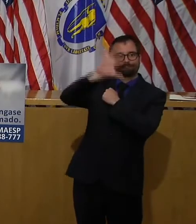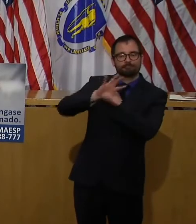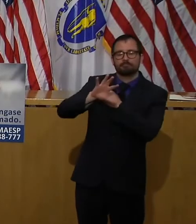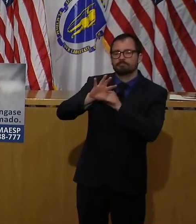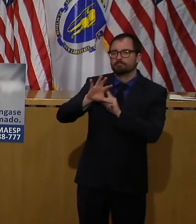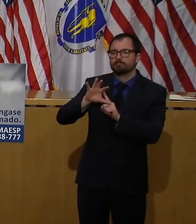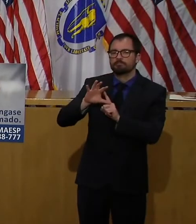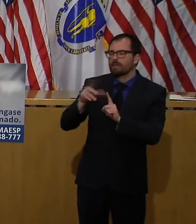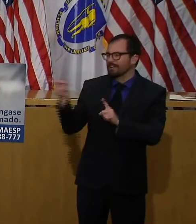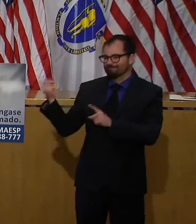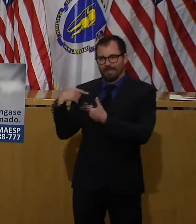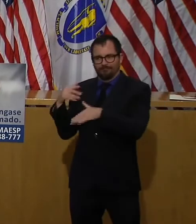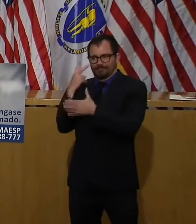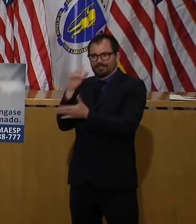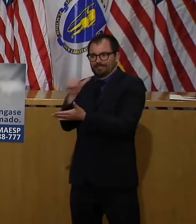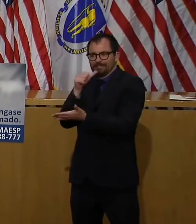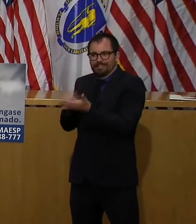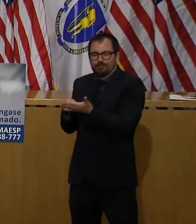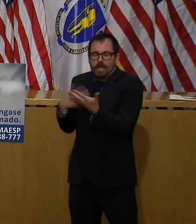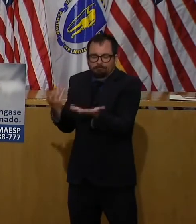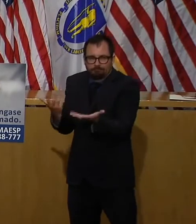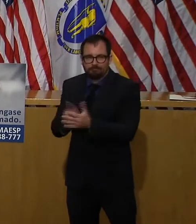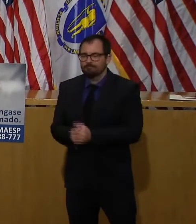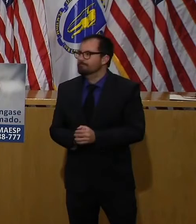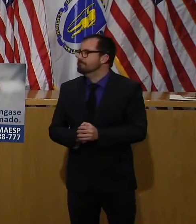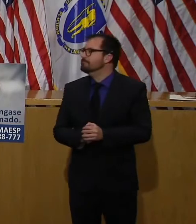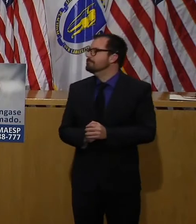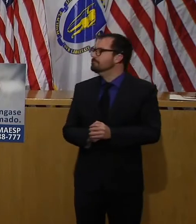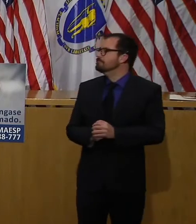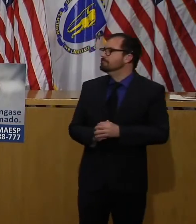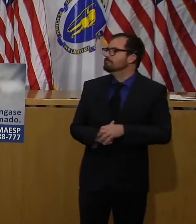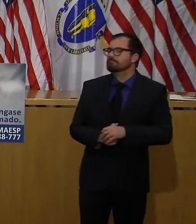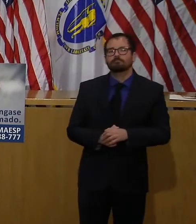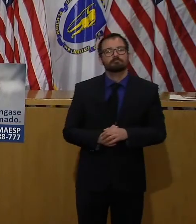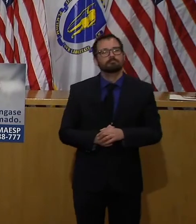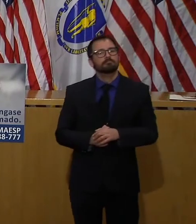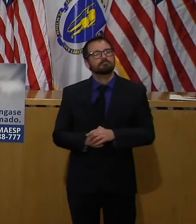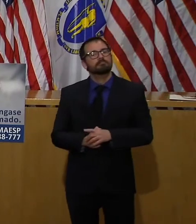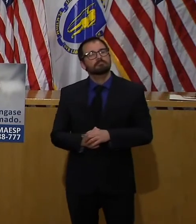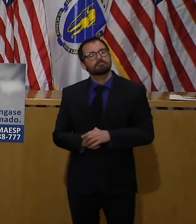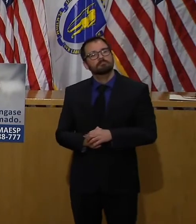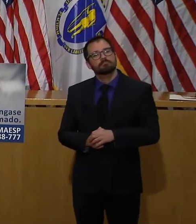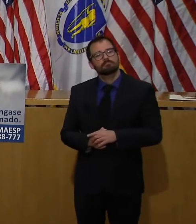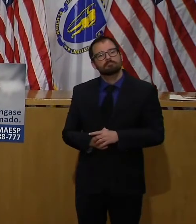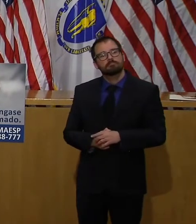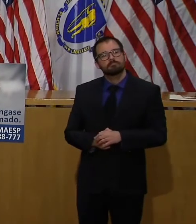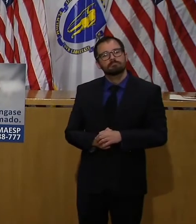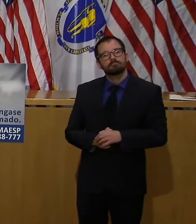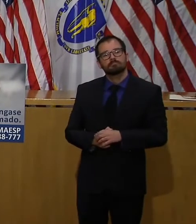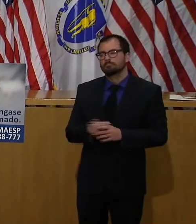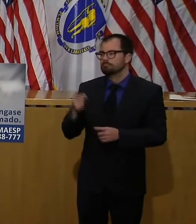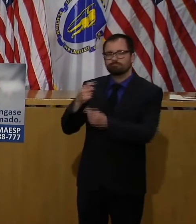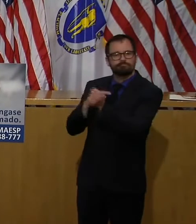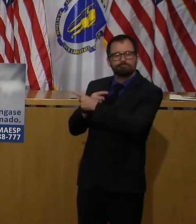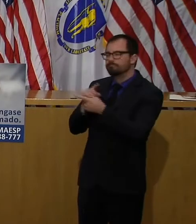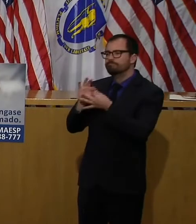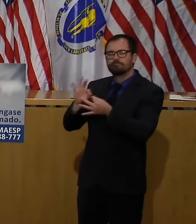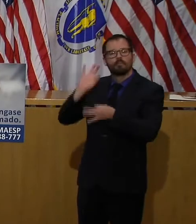an update on where you are with that federal loan that you have requested? We're fine on the federal loan. That's not going to be a